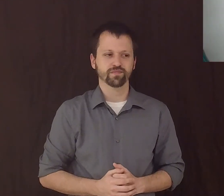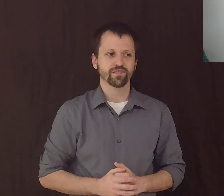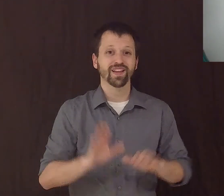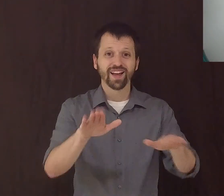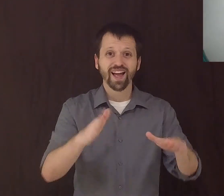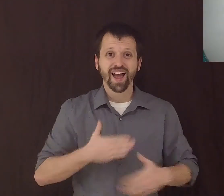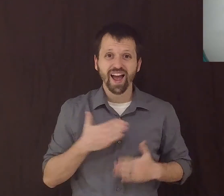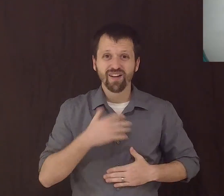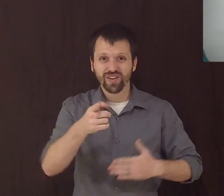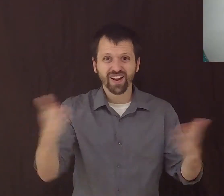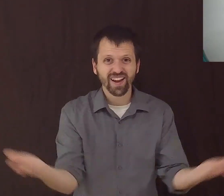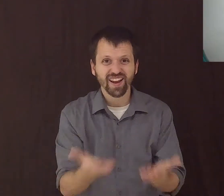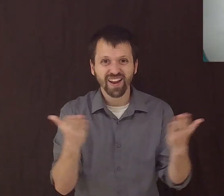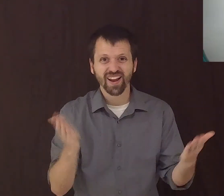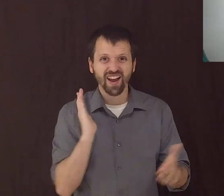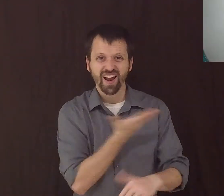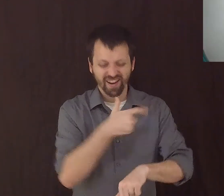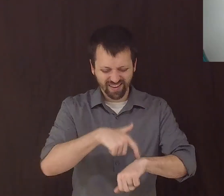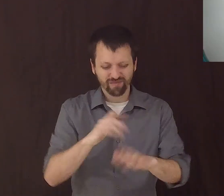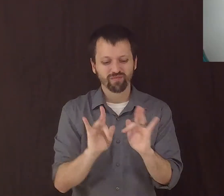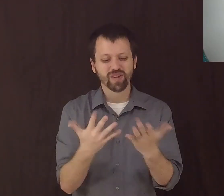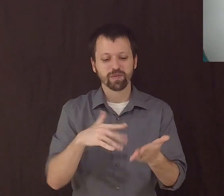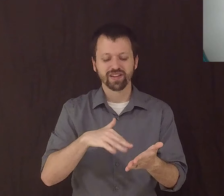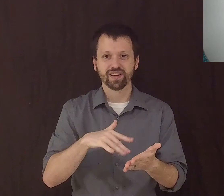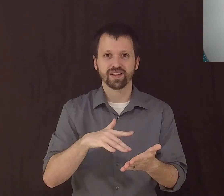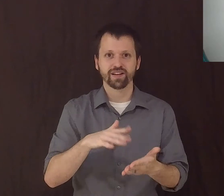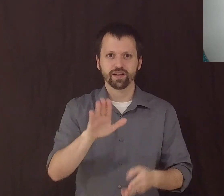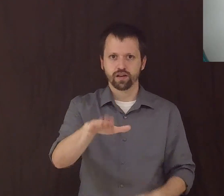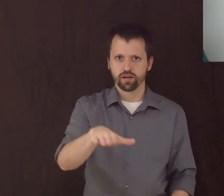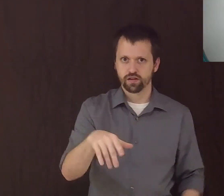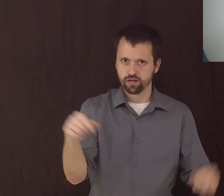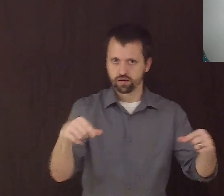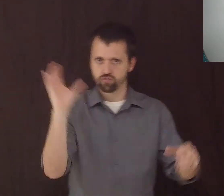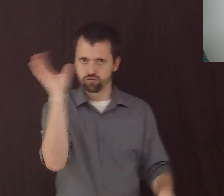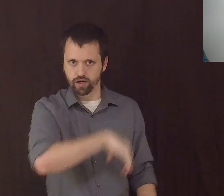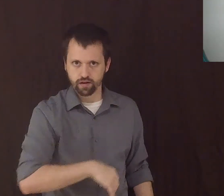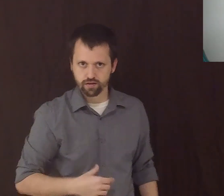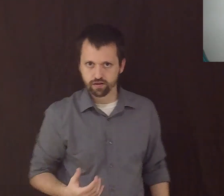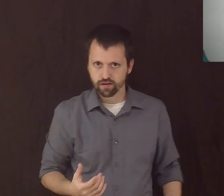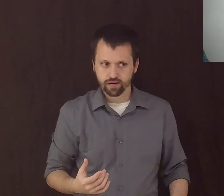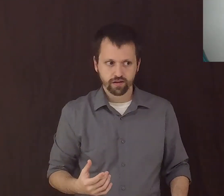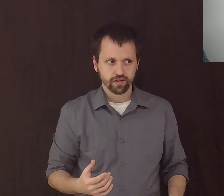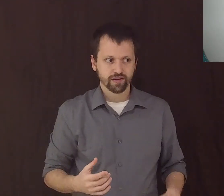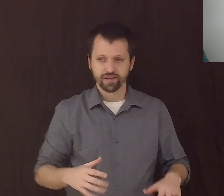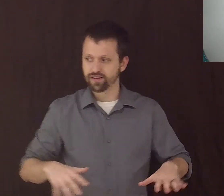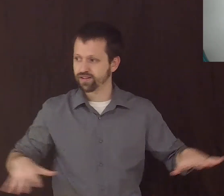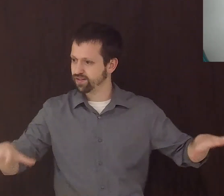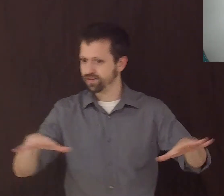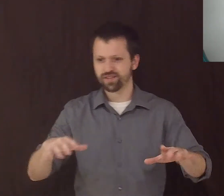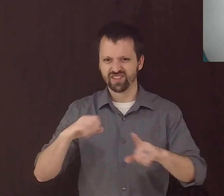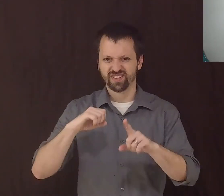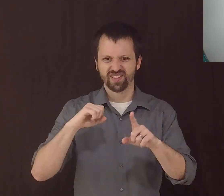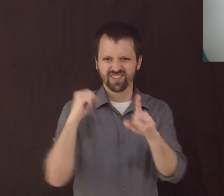It is so great to have you with us today for our time of Bible study. Man, this is so odd, being in this kind